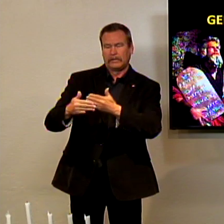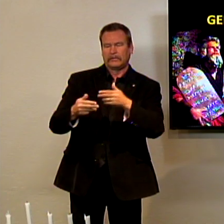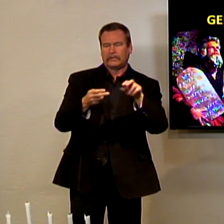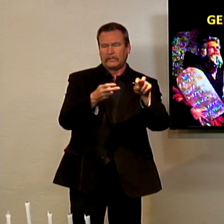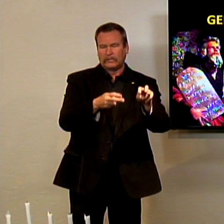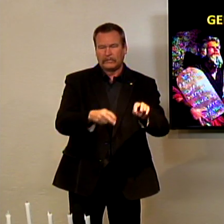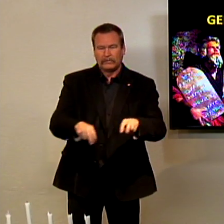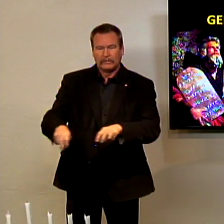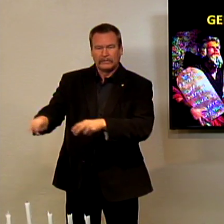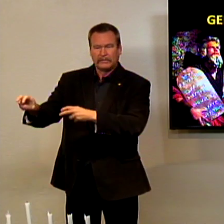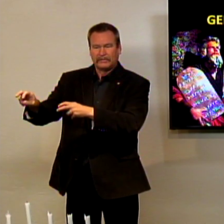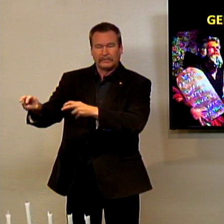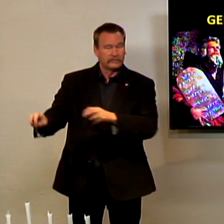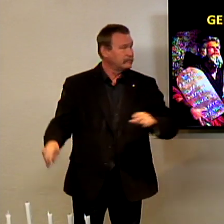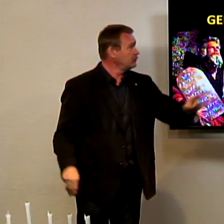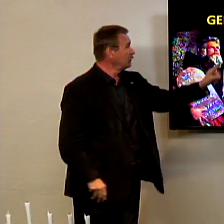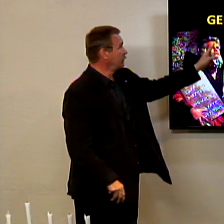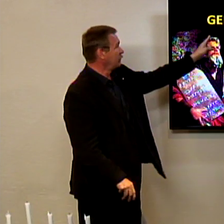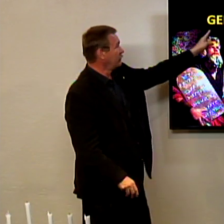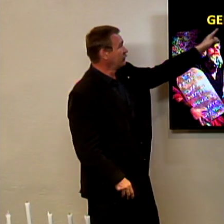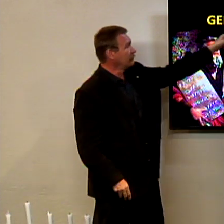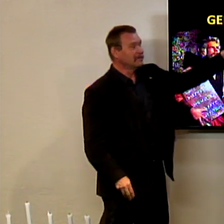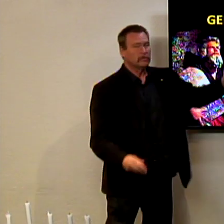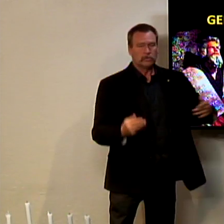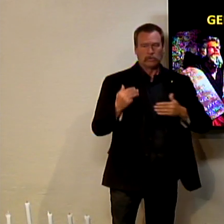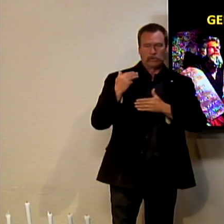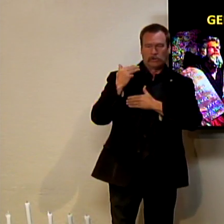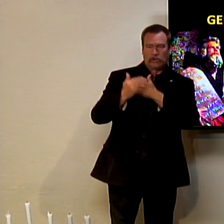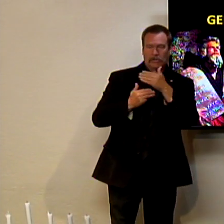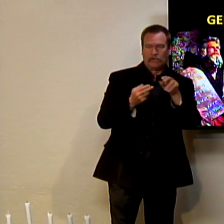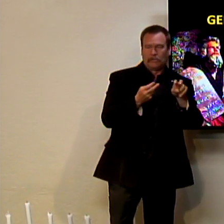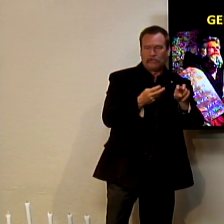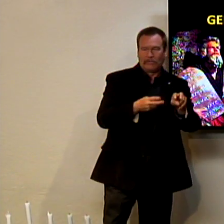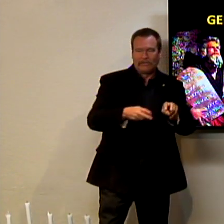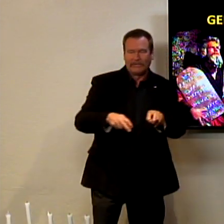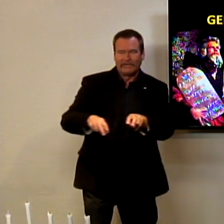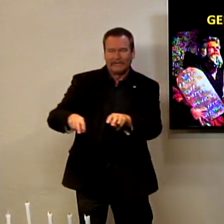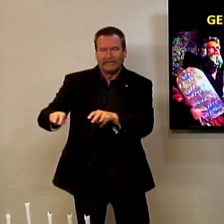So now we're going to speak about a generational transference.